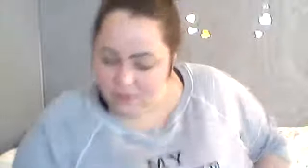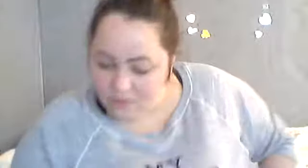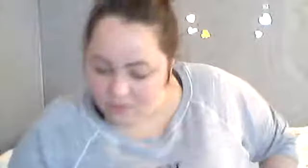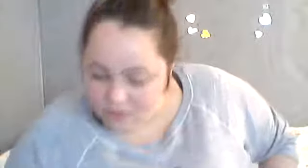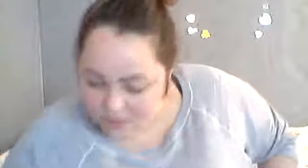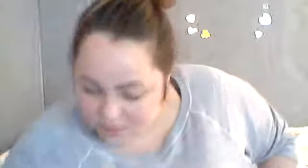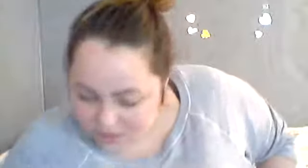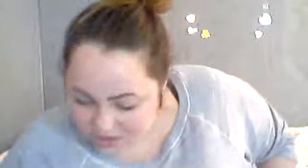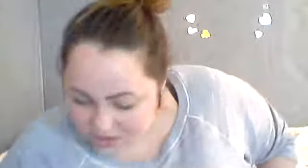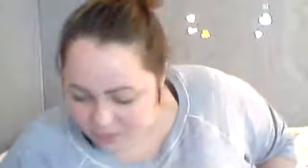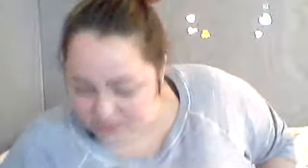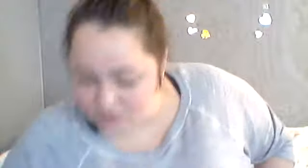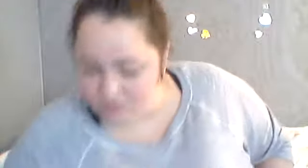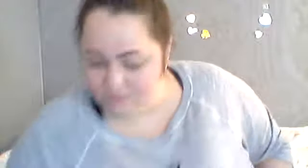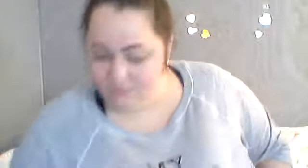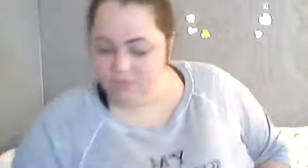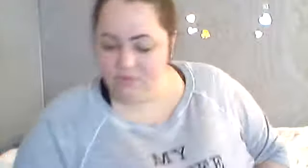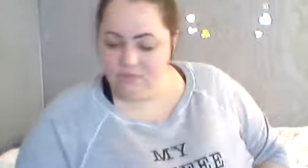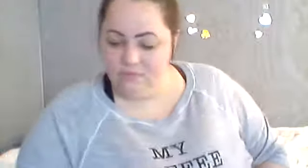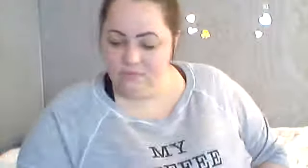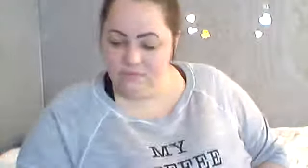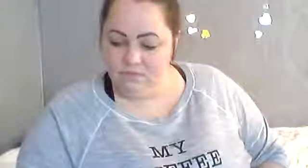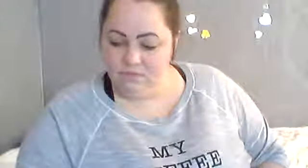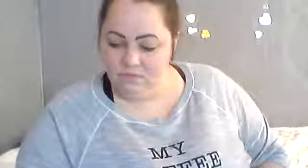What is number 6? Oh, rainstorm. Okay.